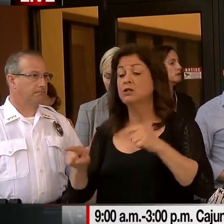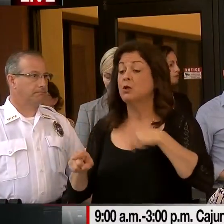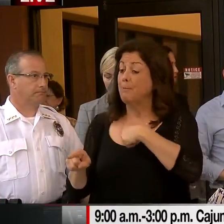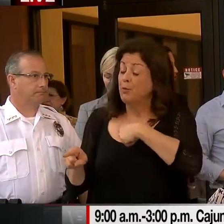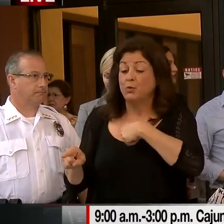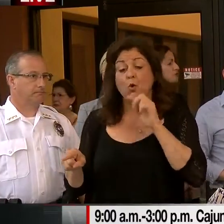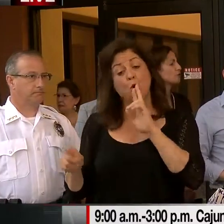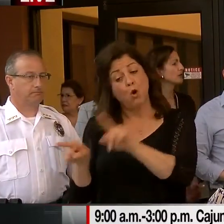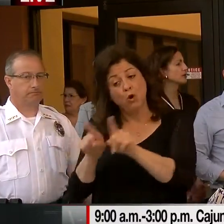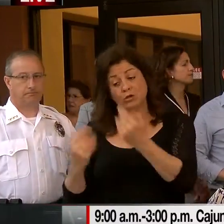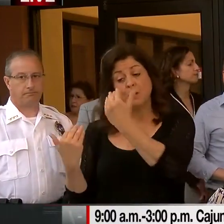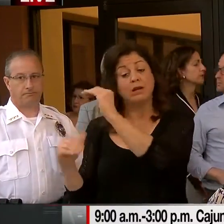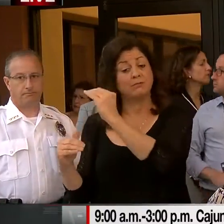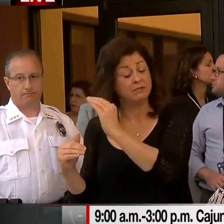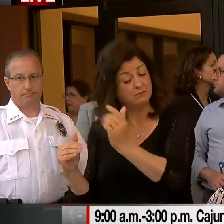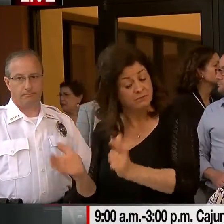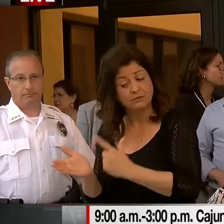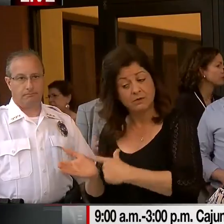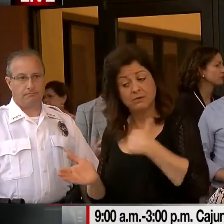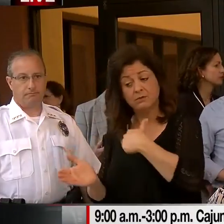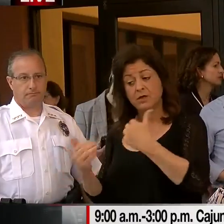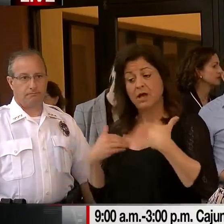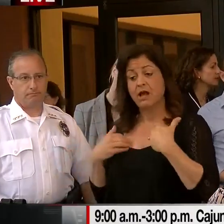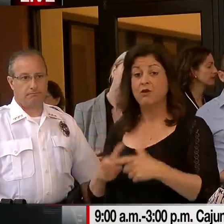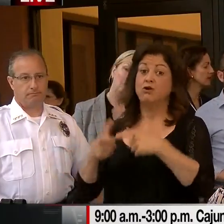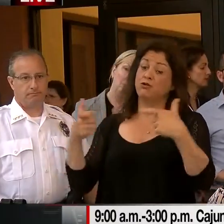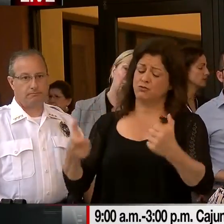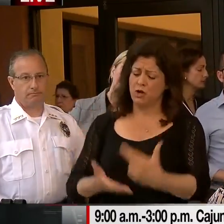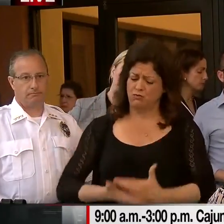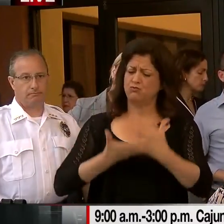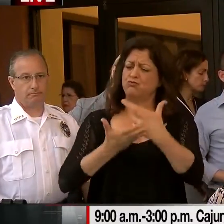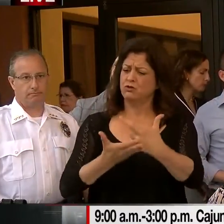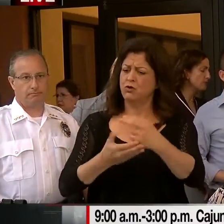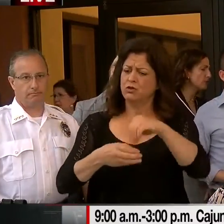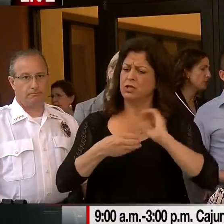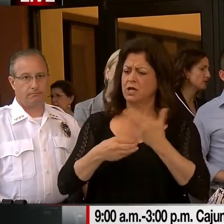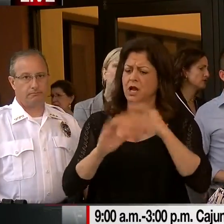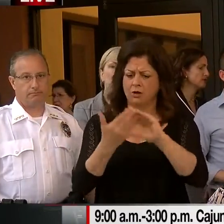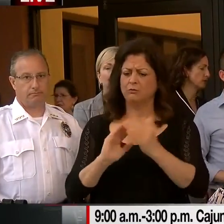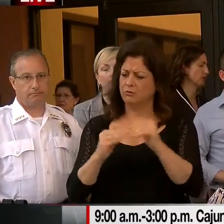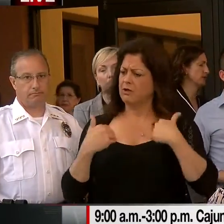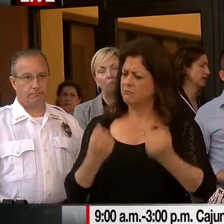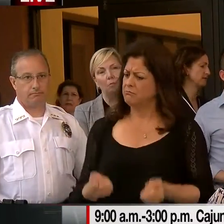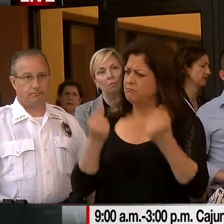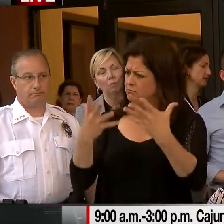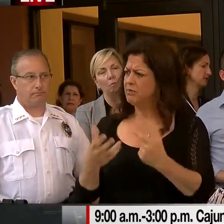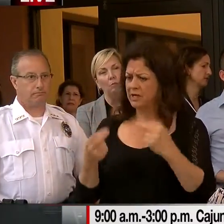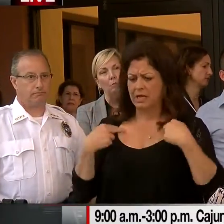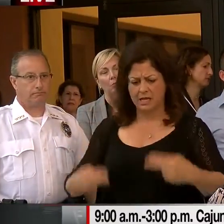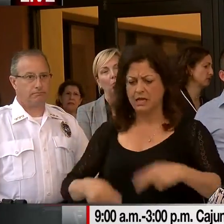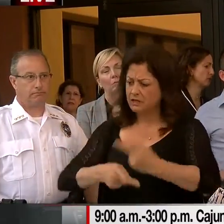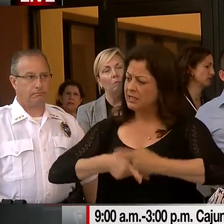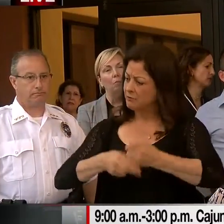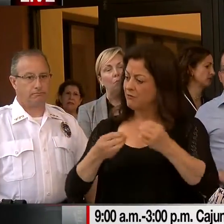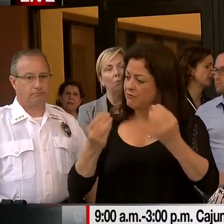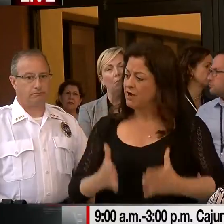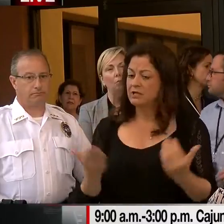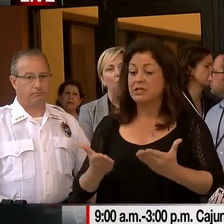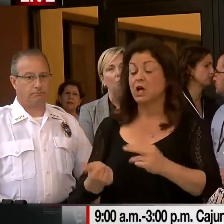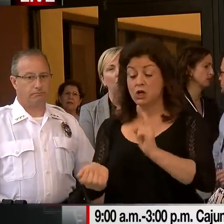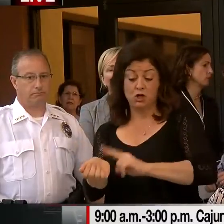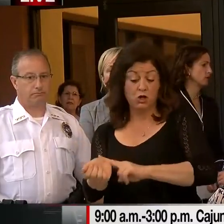be limiting, and we have a great resource within our community of our healthcare providers. So whether you're a nurse, a nursing assistant, to a medical